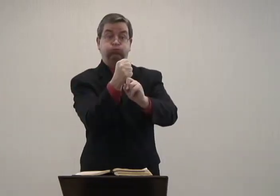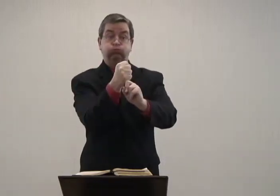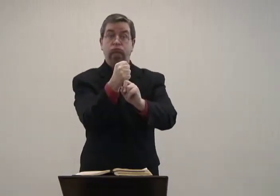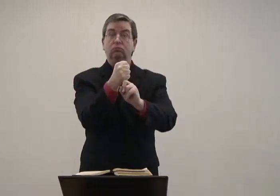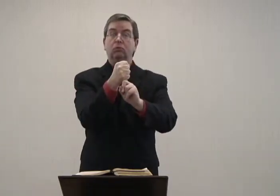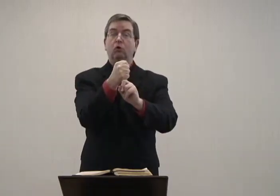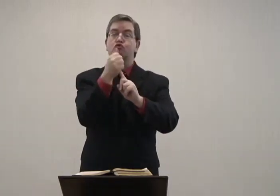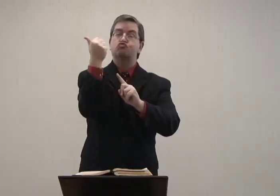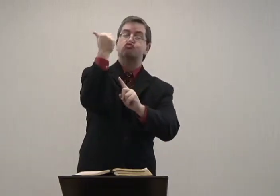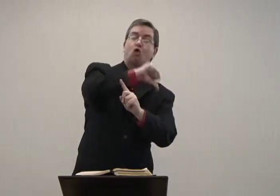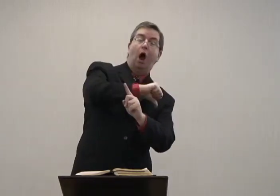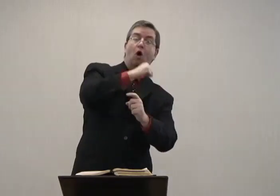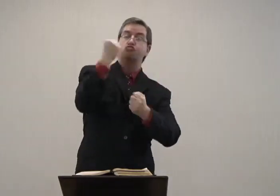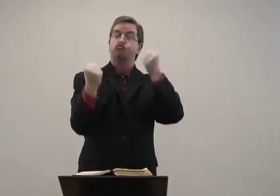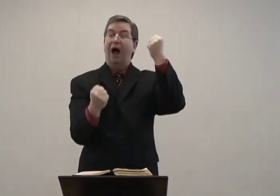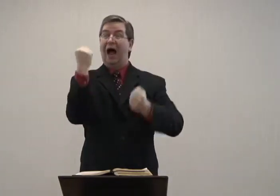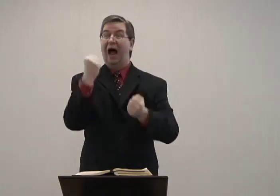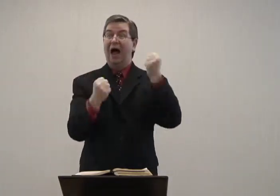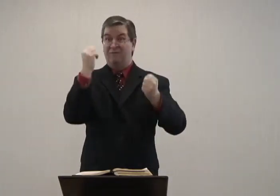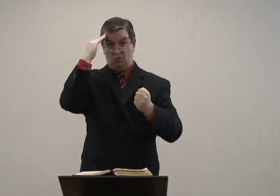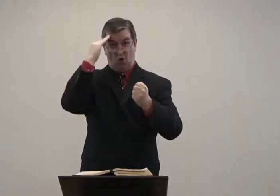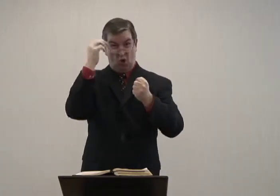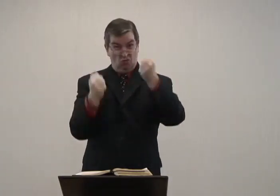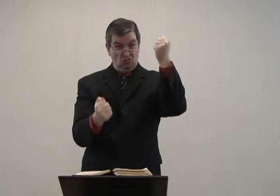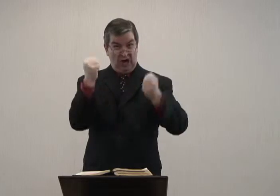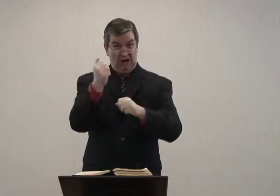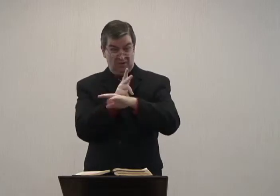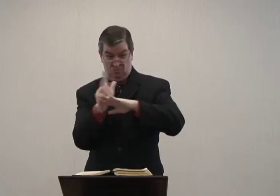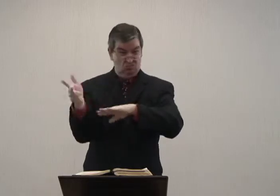DUIs, arrests, drunk driving.